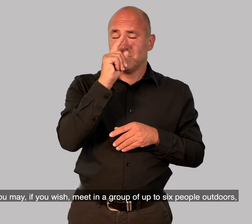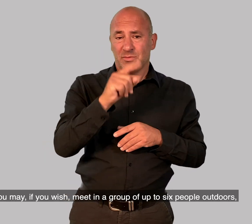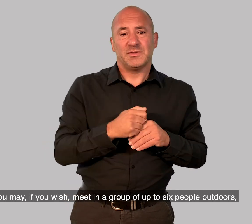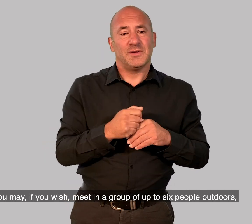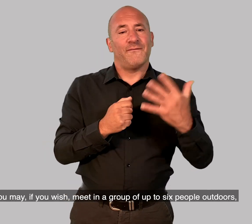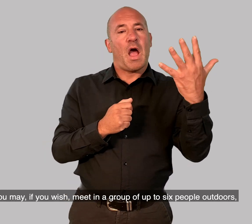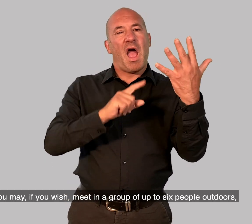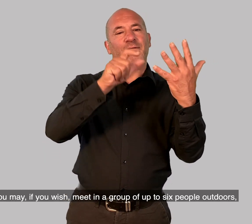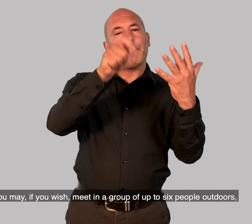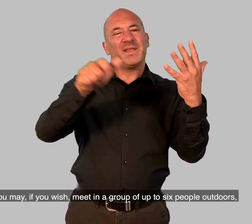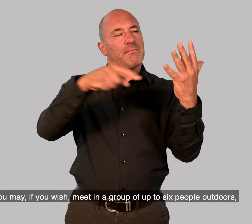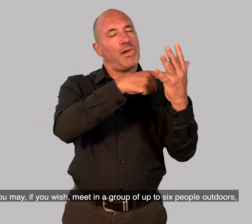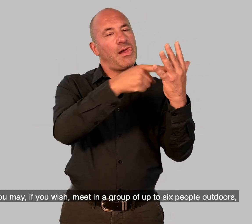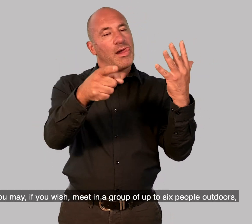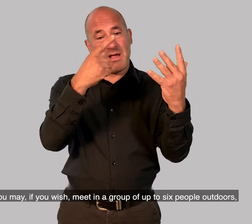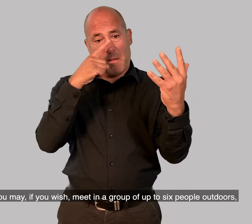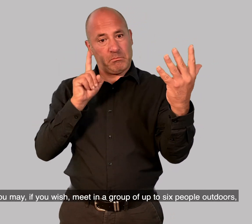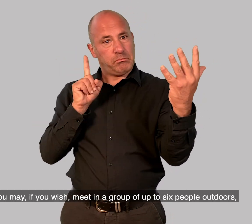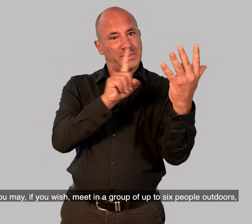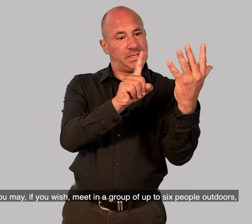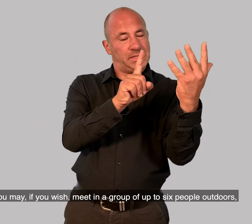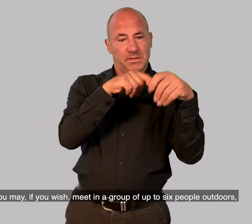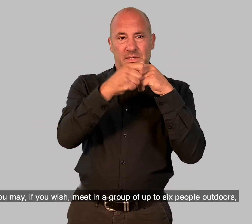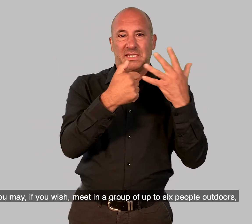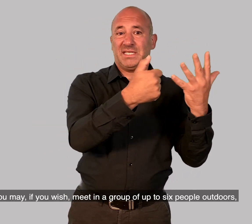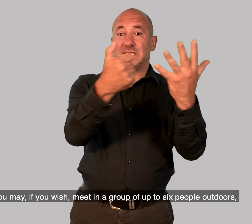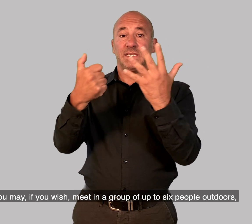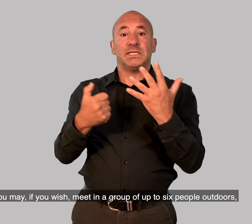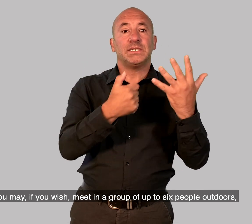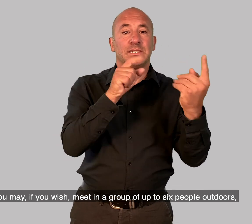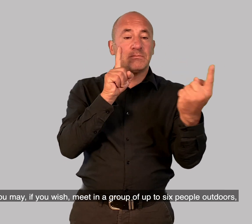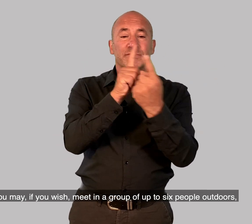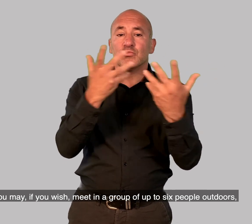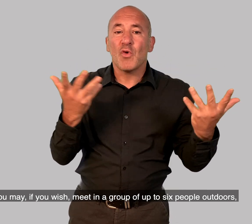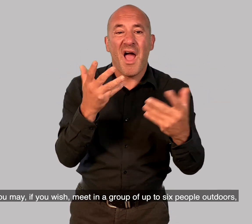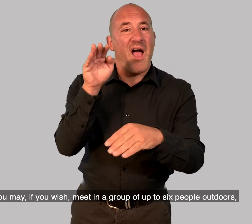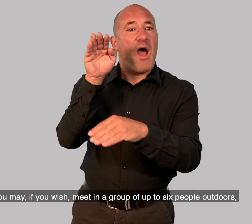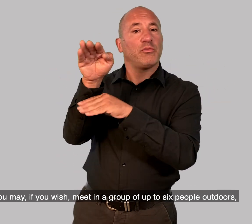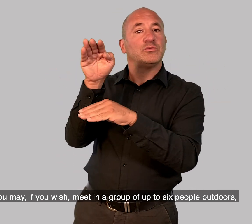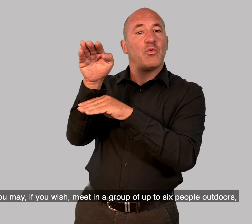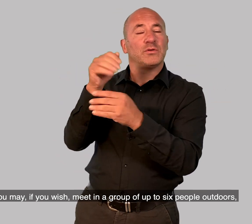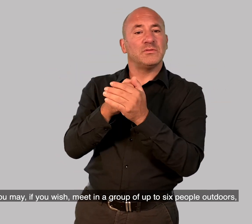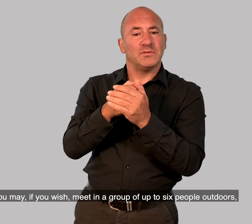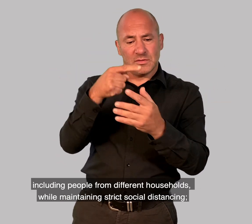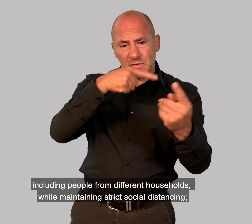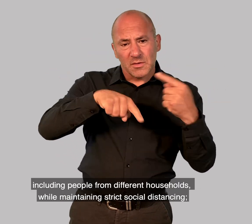meet in a group of up to 6 people outdoors, including people from different households,